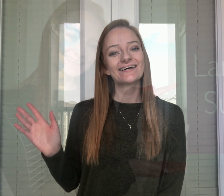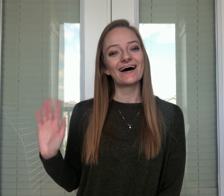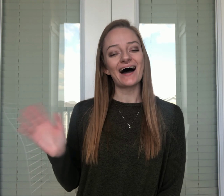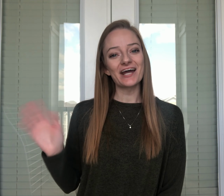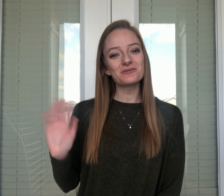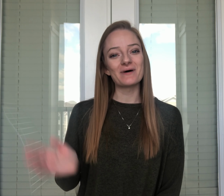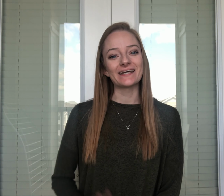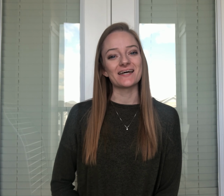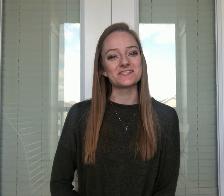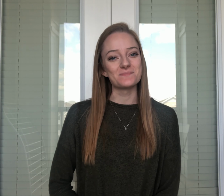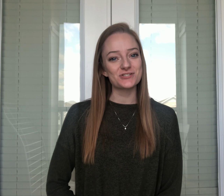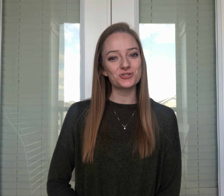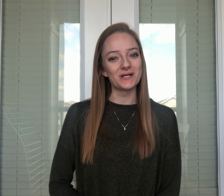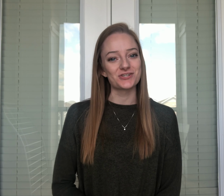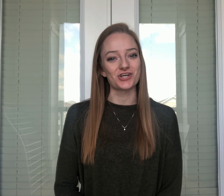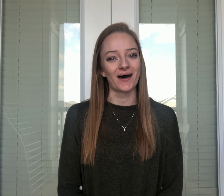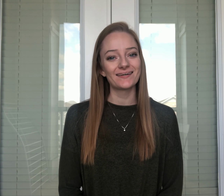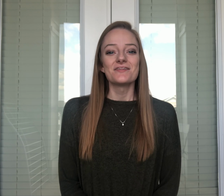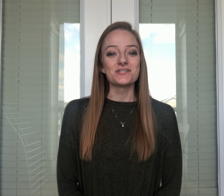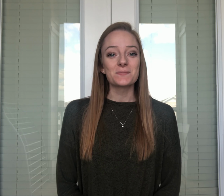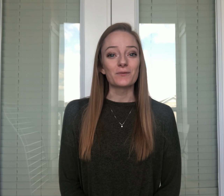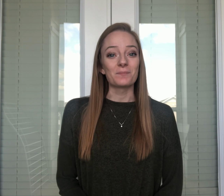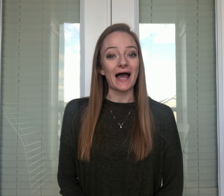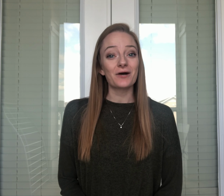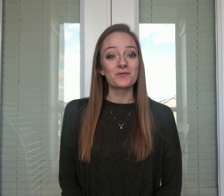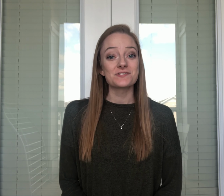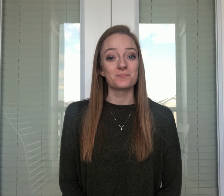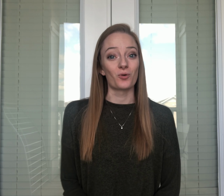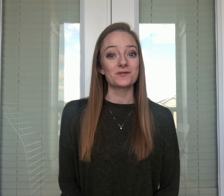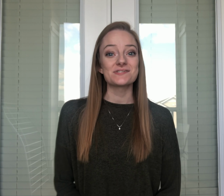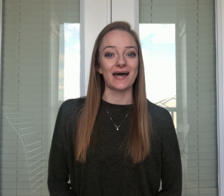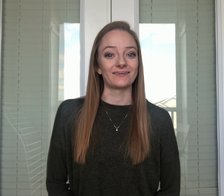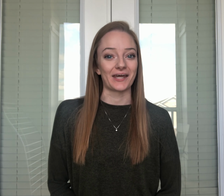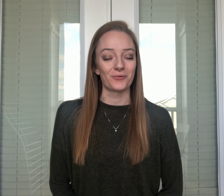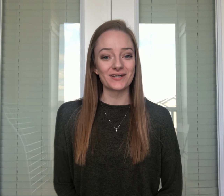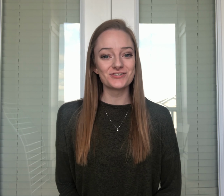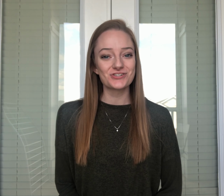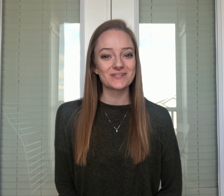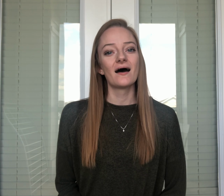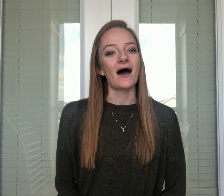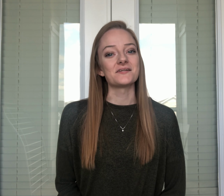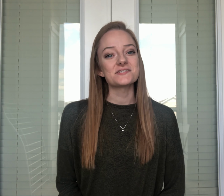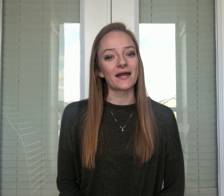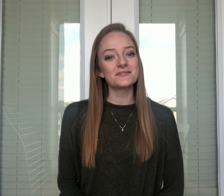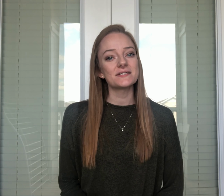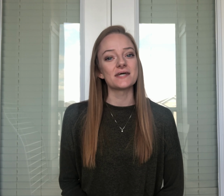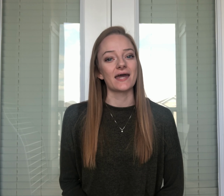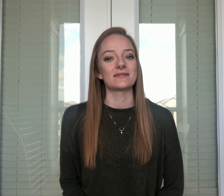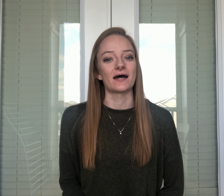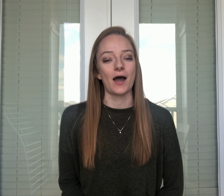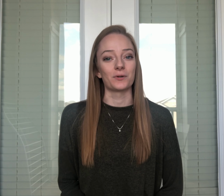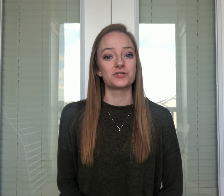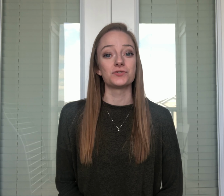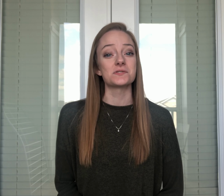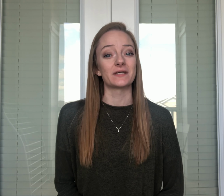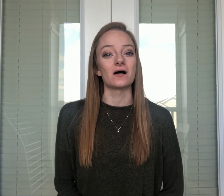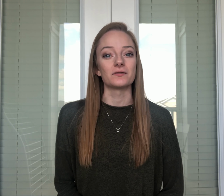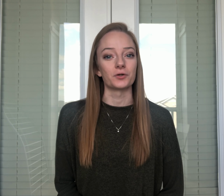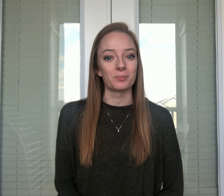Hi everybody, it's Ms. Trenisha. This week we're back with some more sign language. I decided today that I wanted to do something a little bit